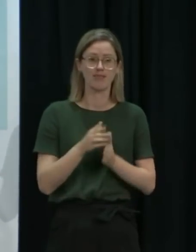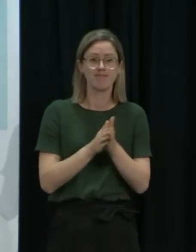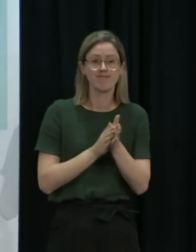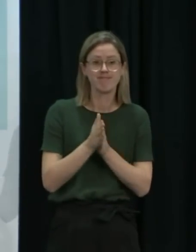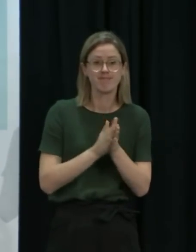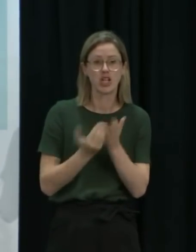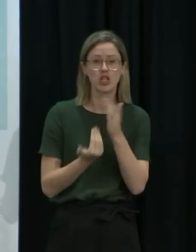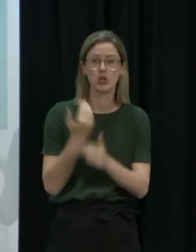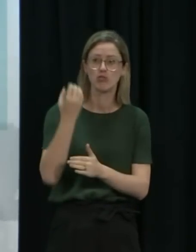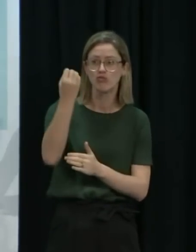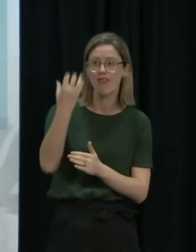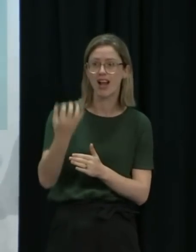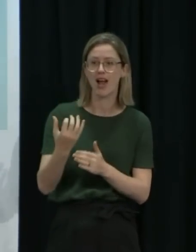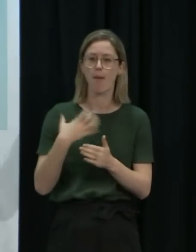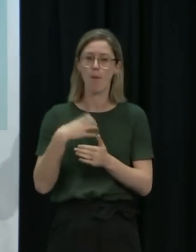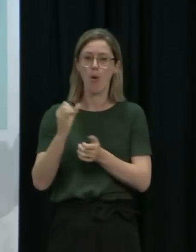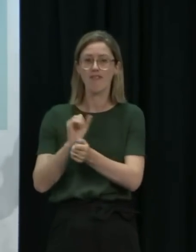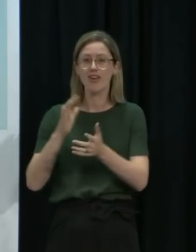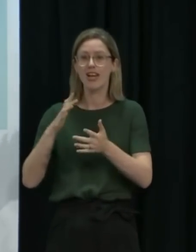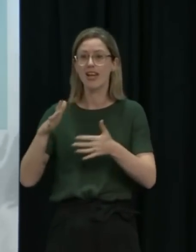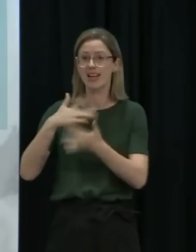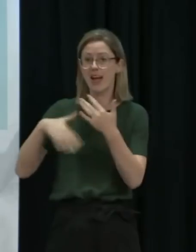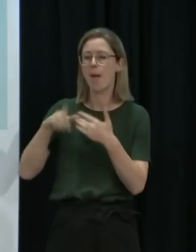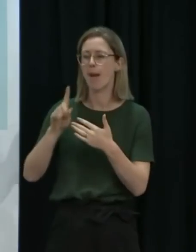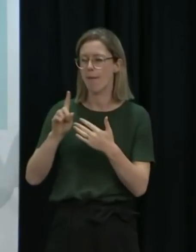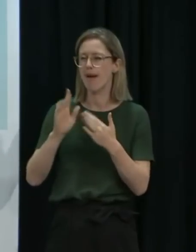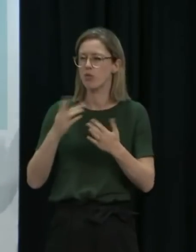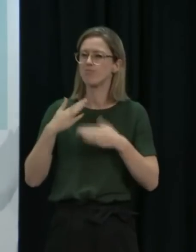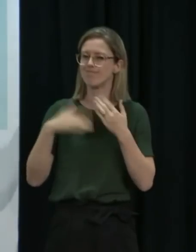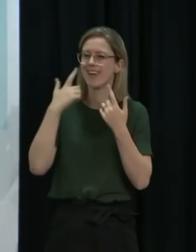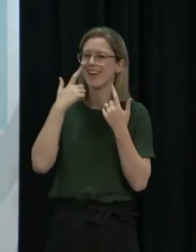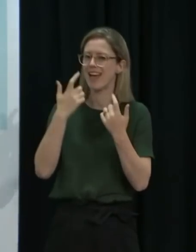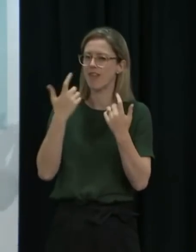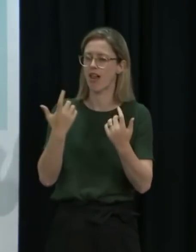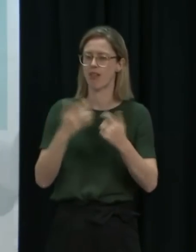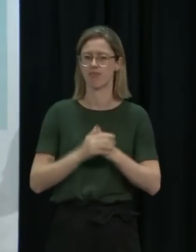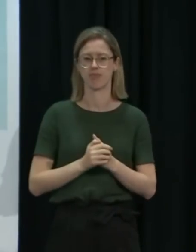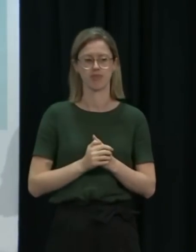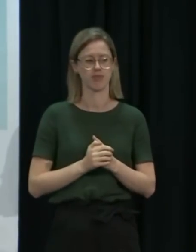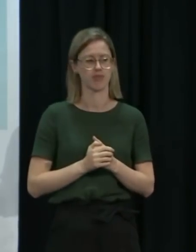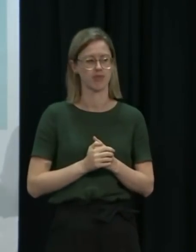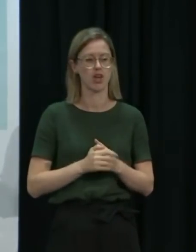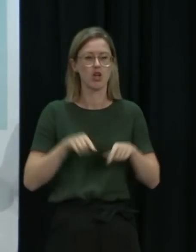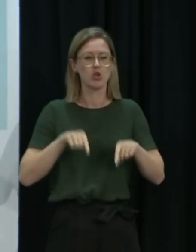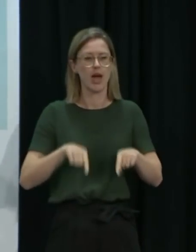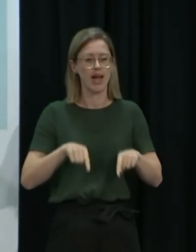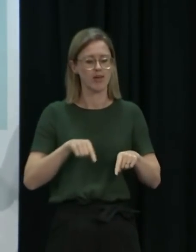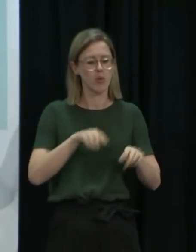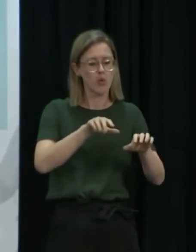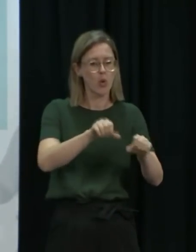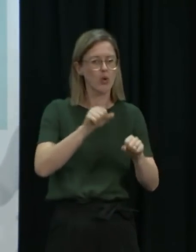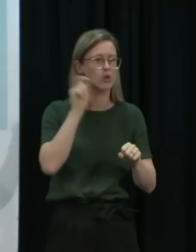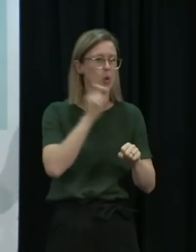freedoms under the COVID-19 protection framework, we must remain vigilant. Today we are reporting unexpected detections